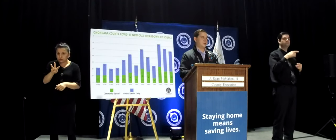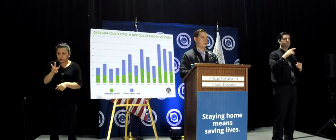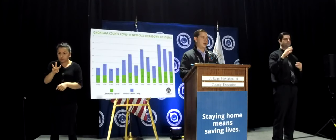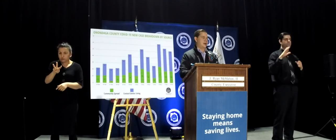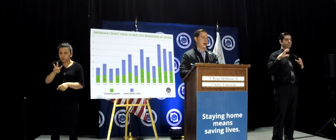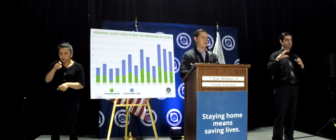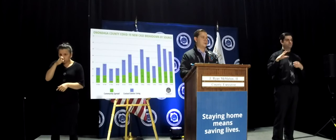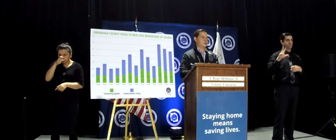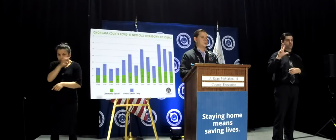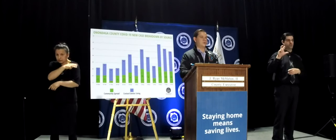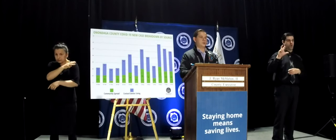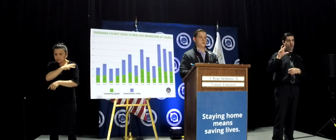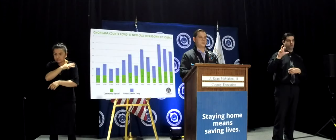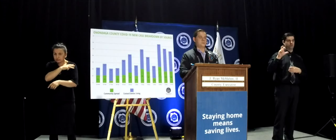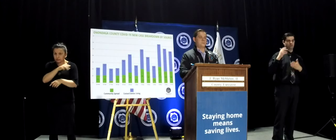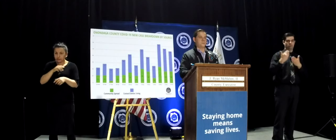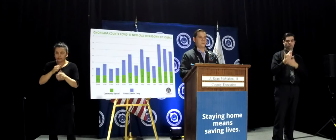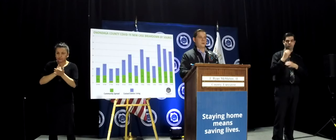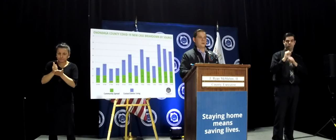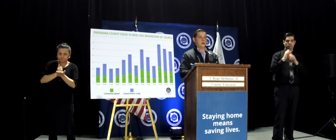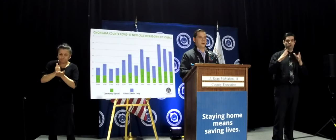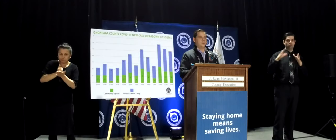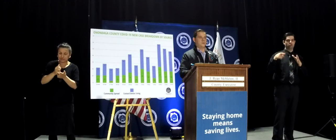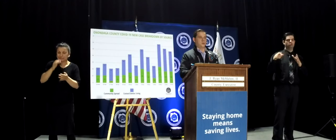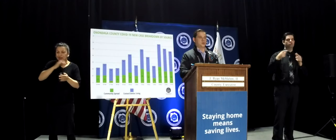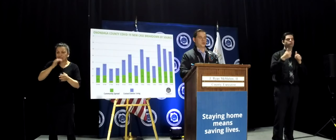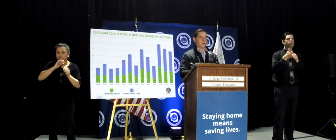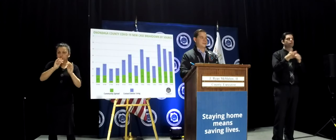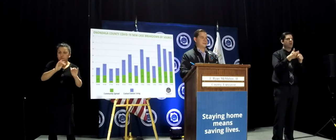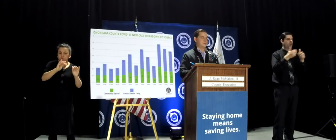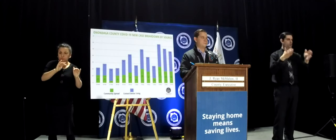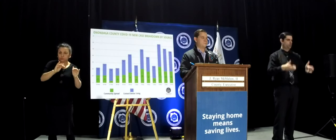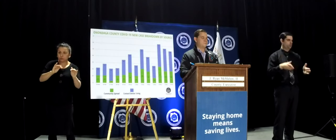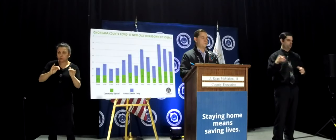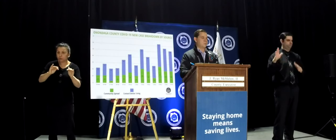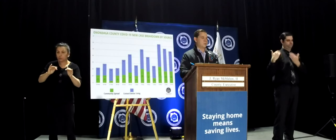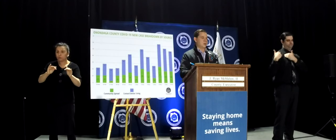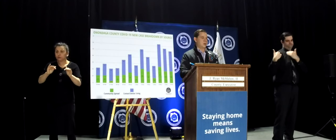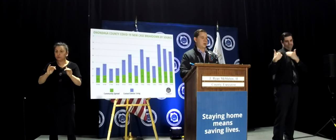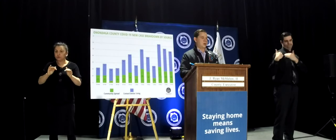trained via Johns Hopkins University for tracing,